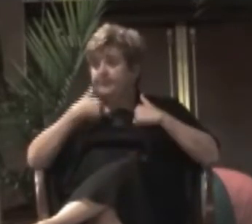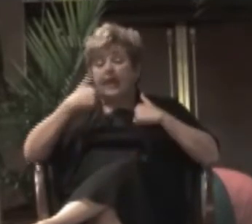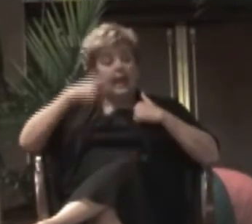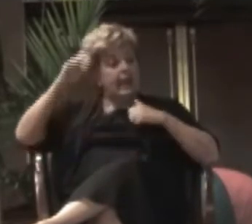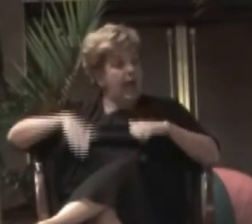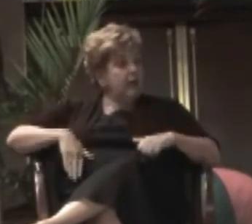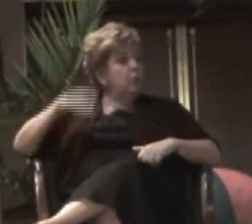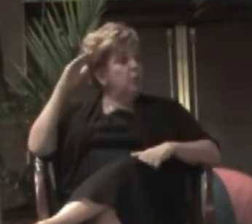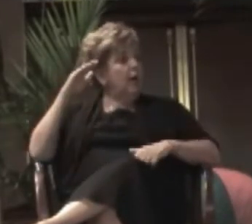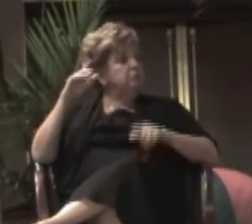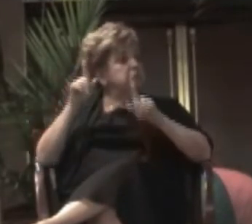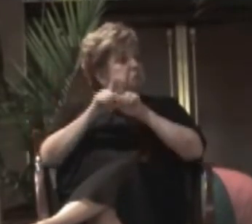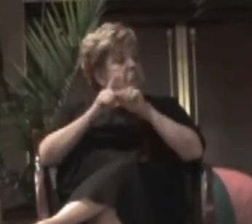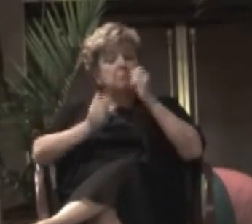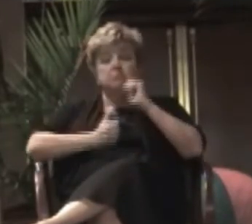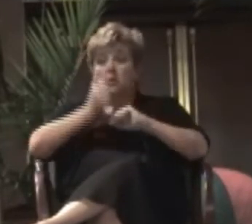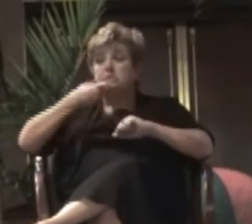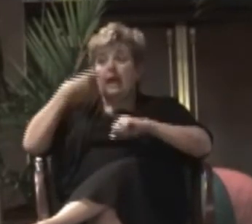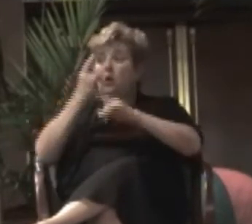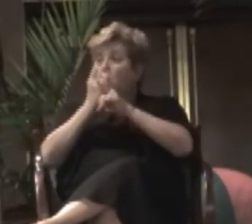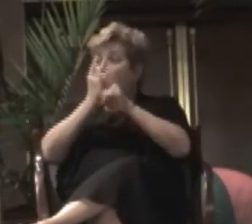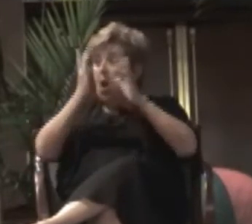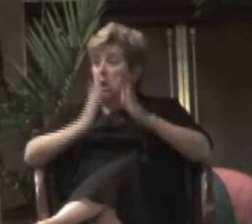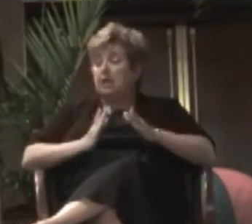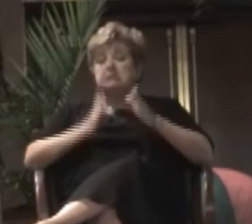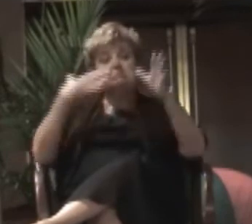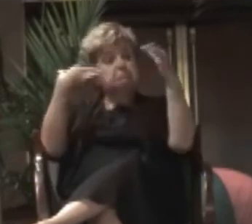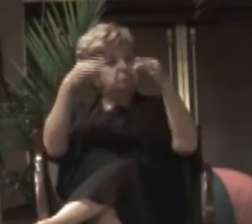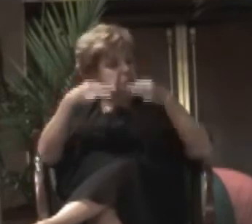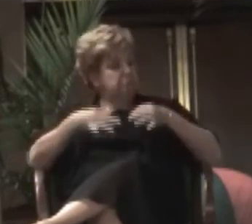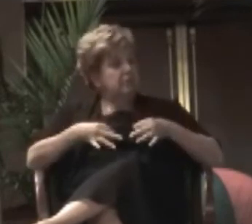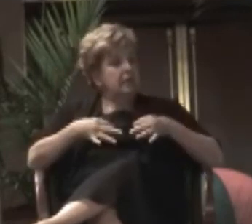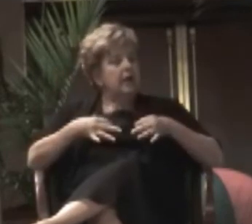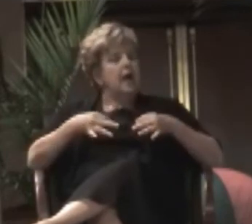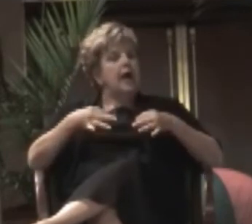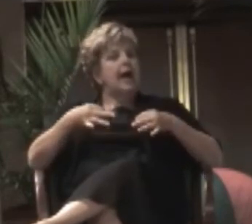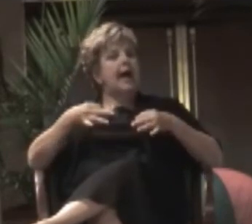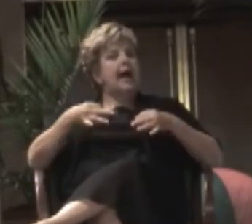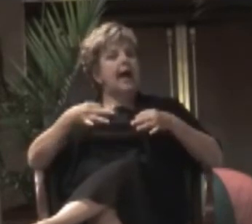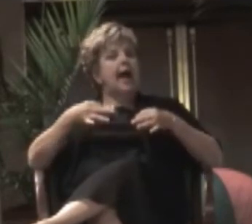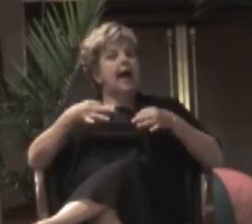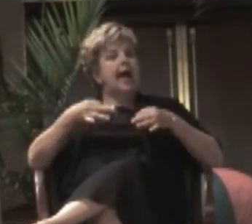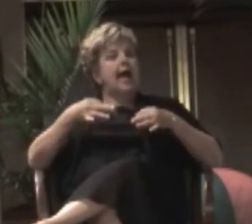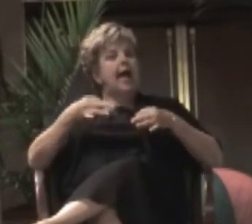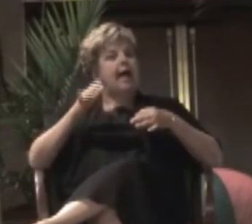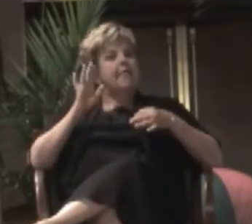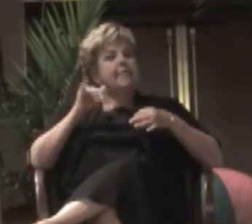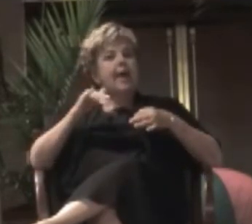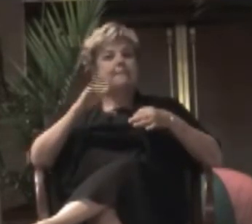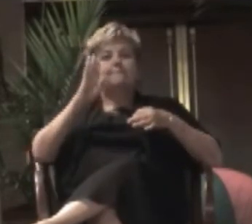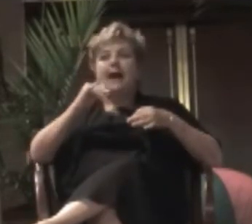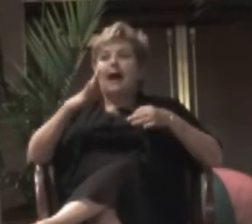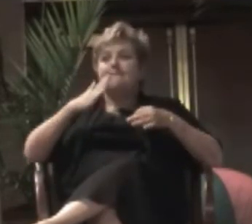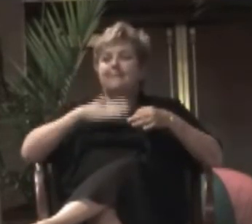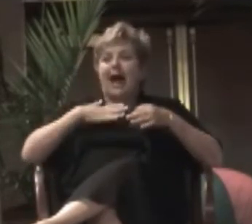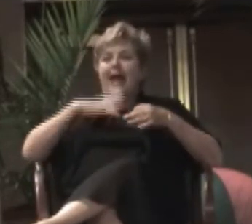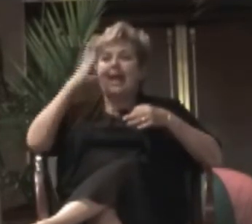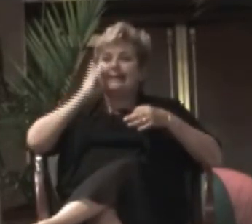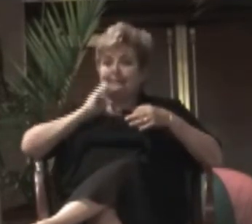most alcoholics I hear talk, just by the experiences I had and the way I reacted to them, I wound up being